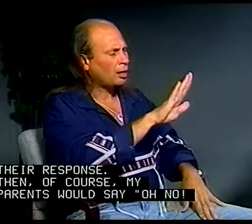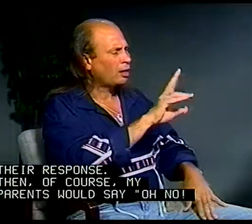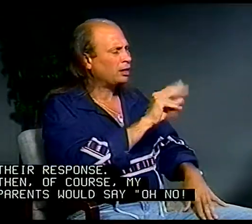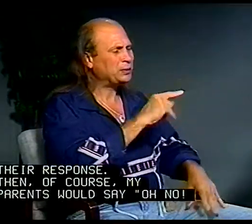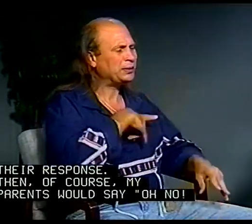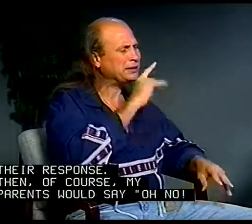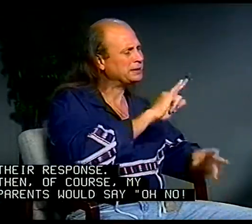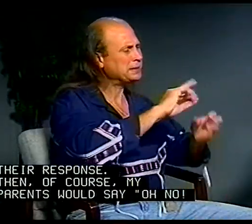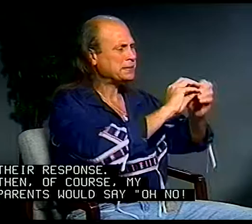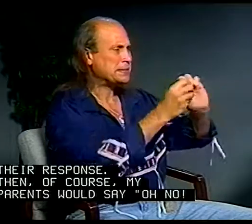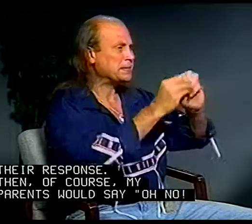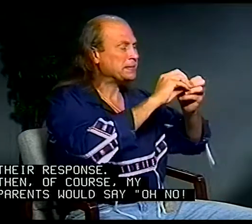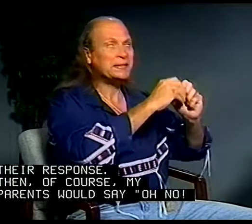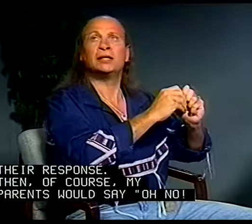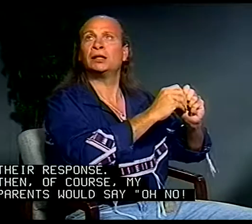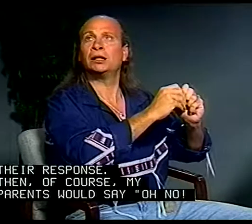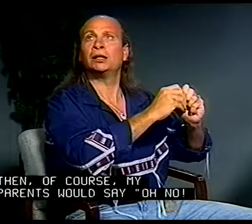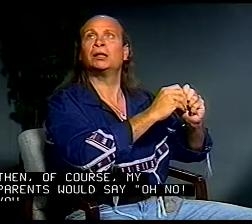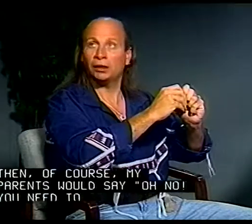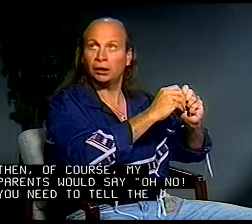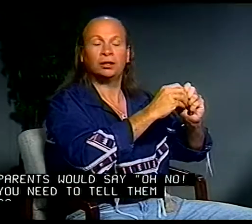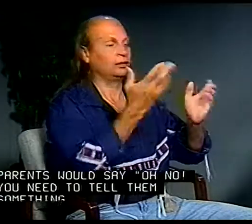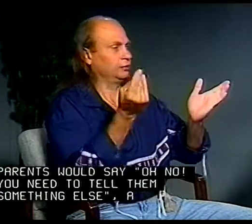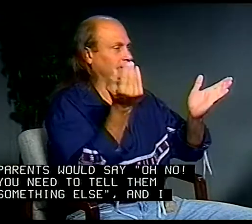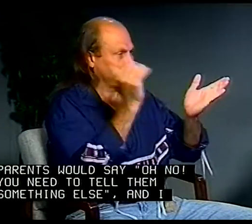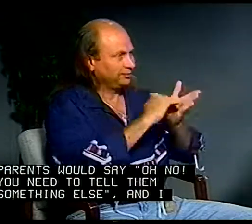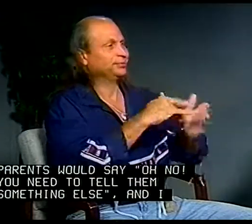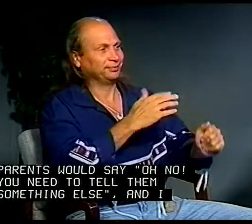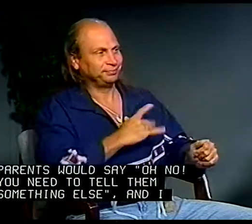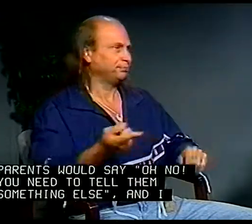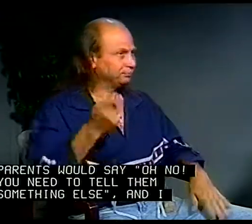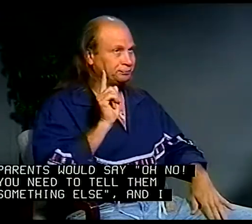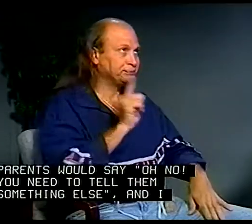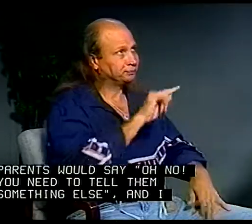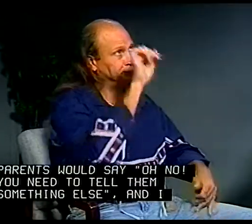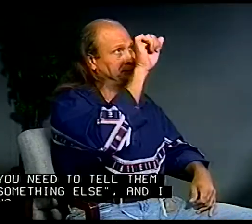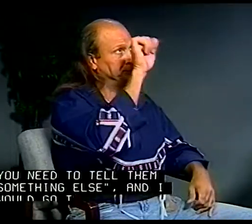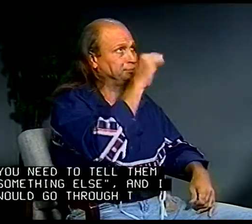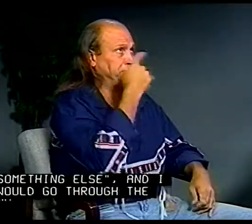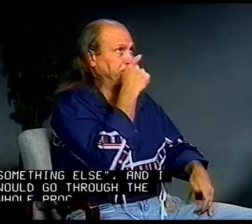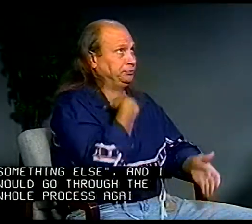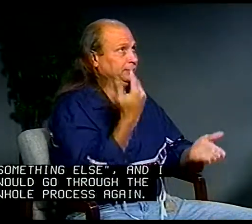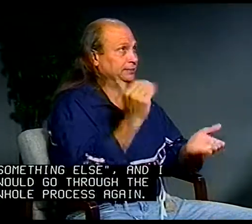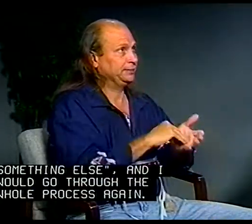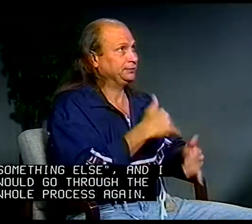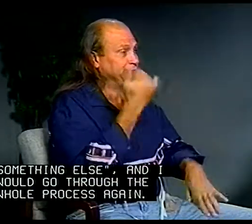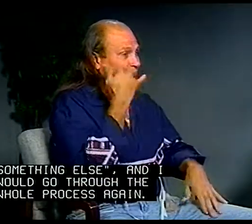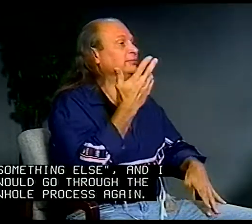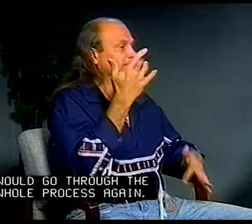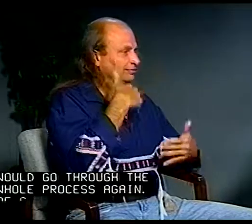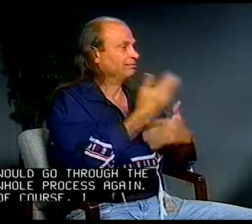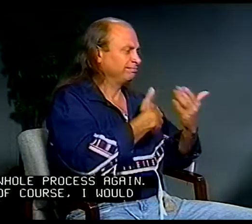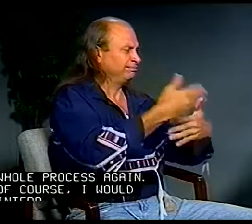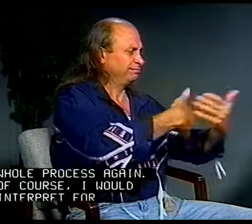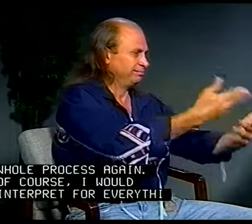with a response. Then, of course, my parents would say, oh, no, you need to sell them something else. And I would go through the whole process